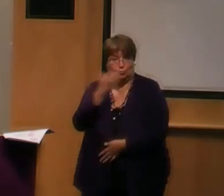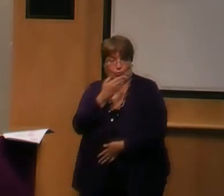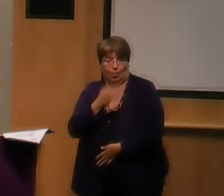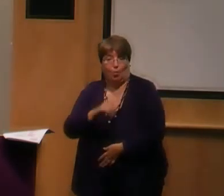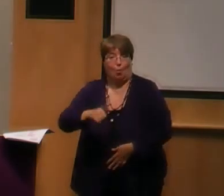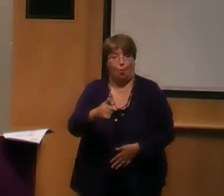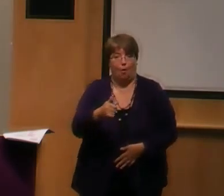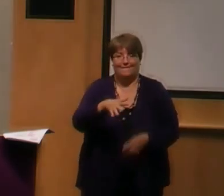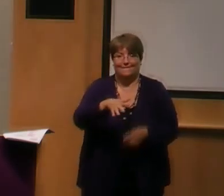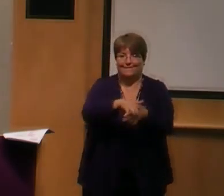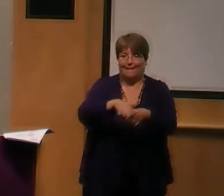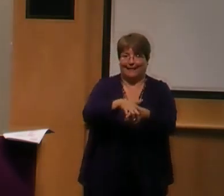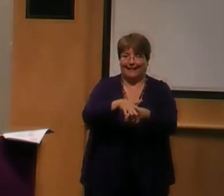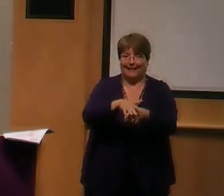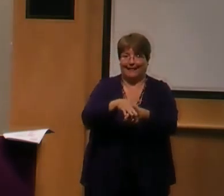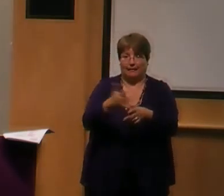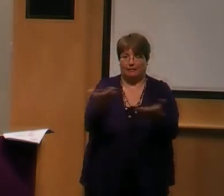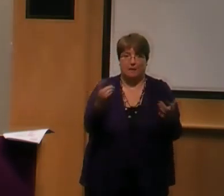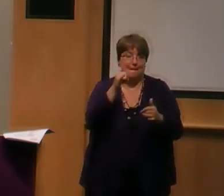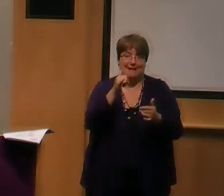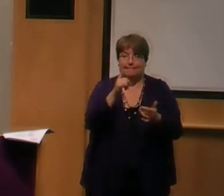should also be a transition.